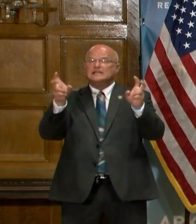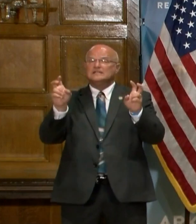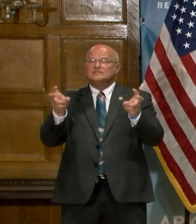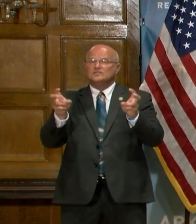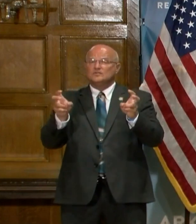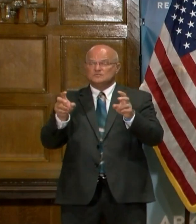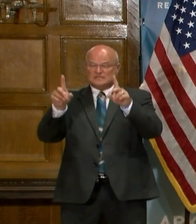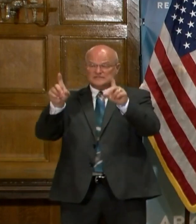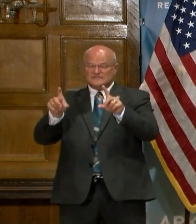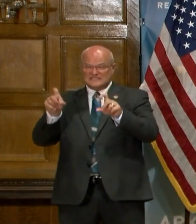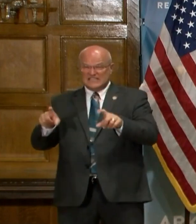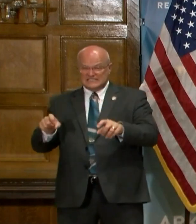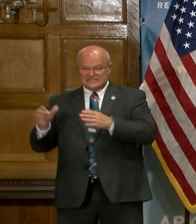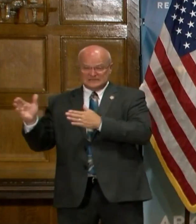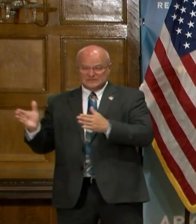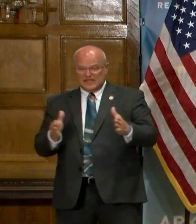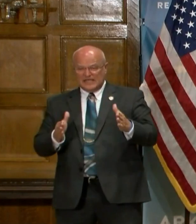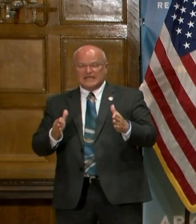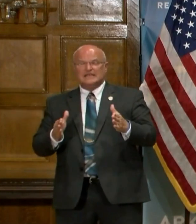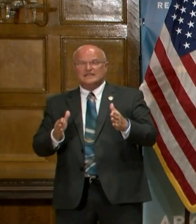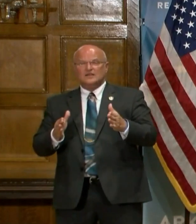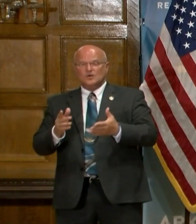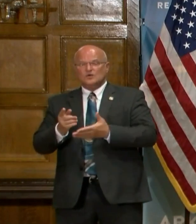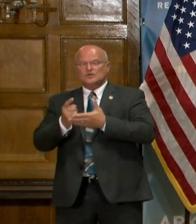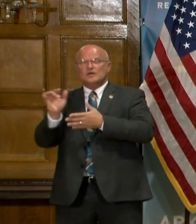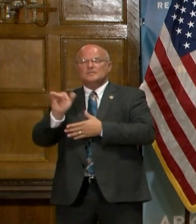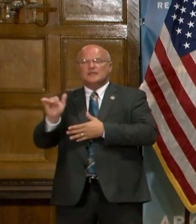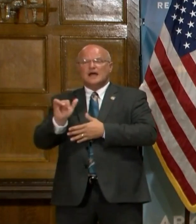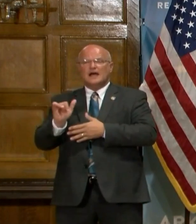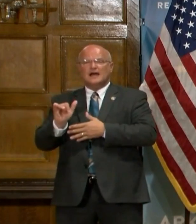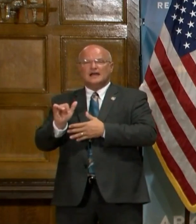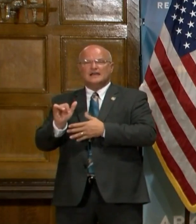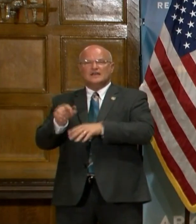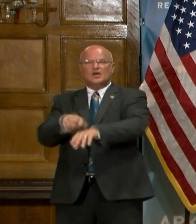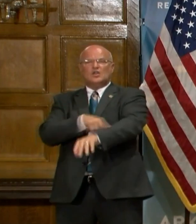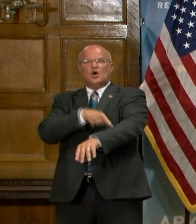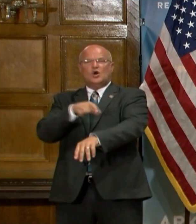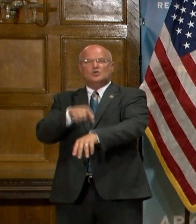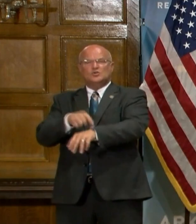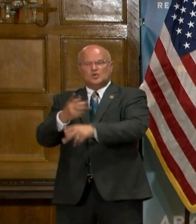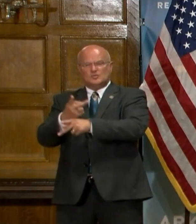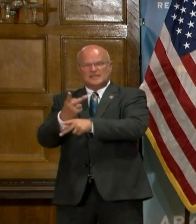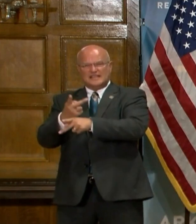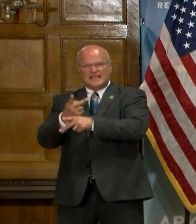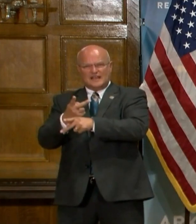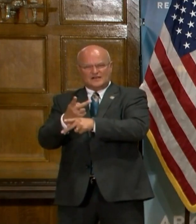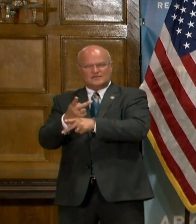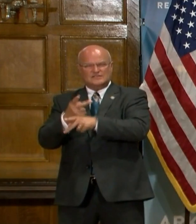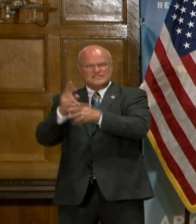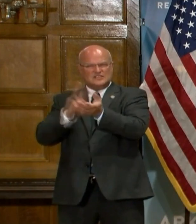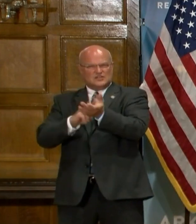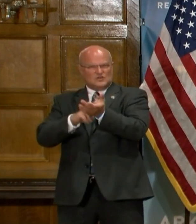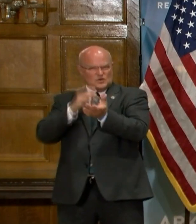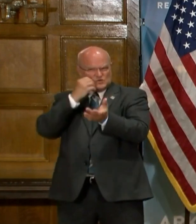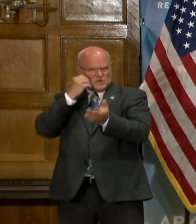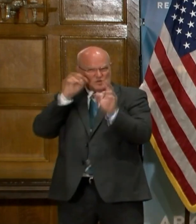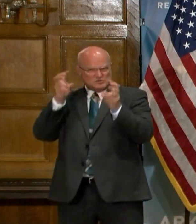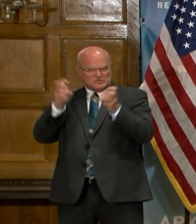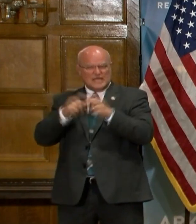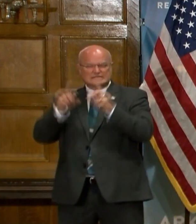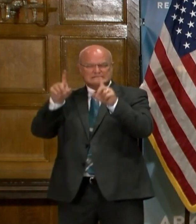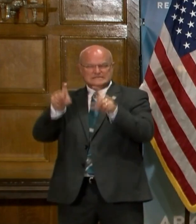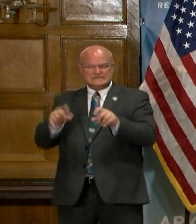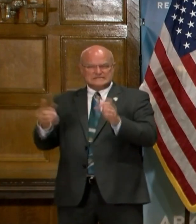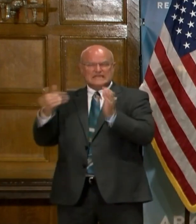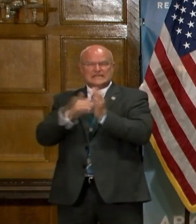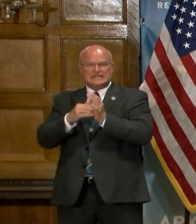of testing strategy, we treat them like a long-term care facility, and we do routine testing. And these cases